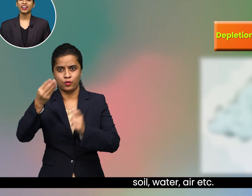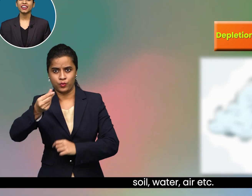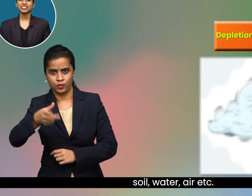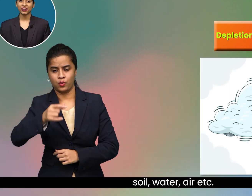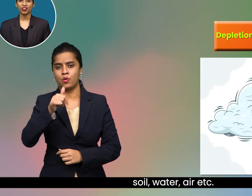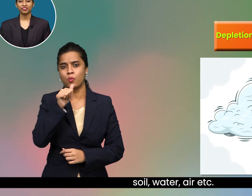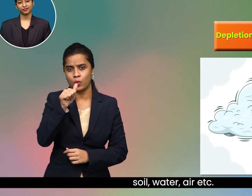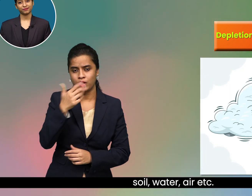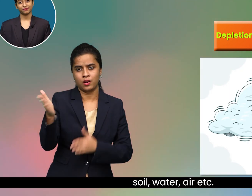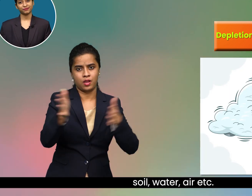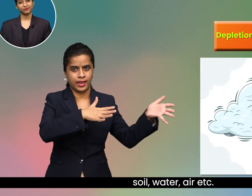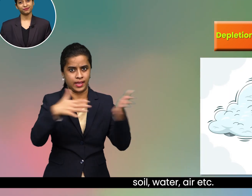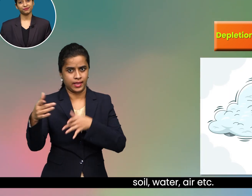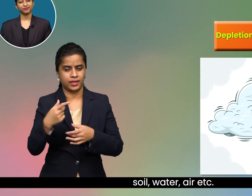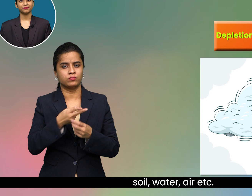air, etc.